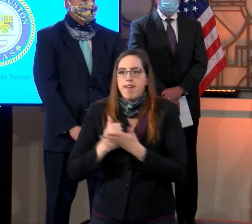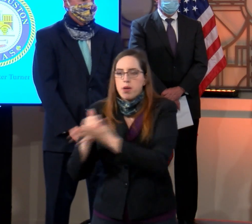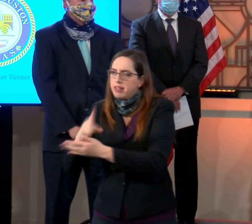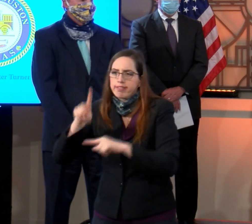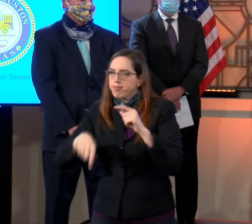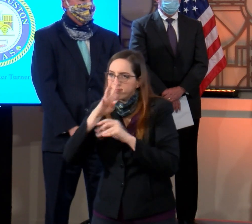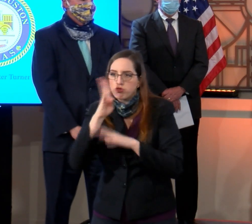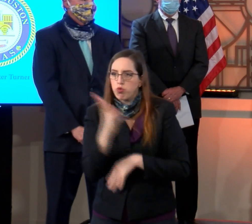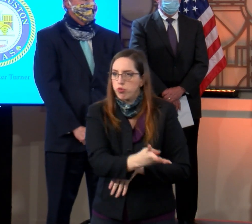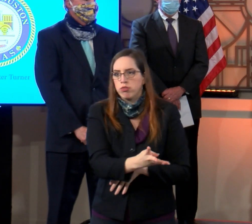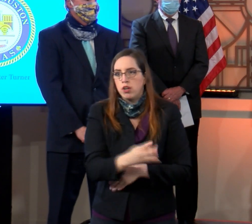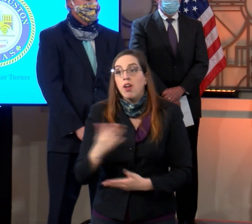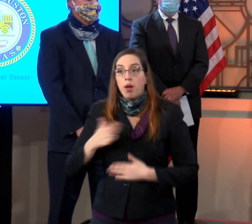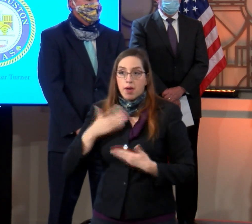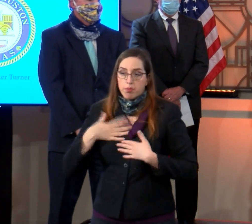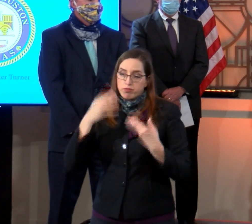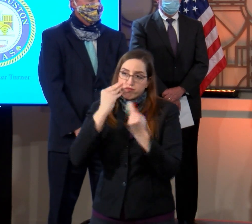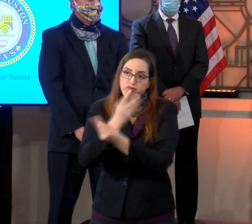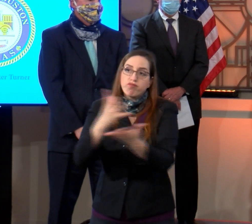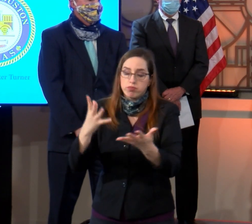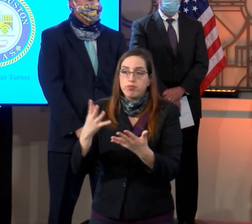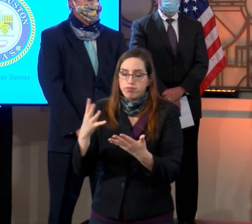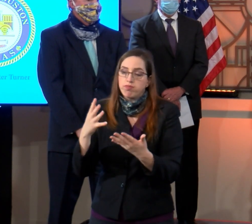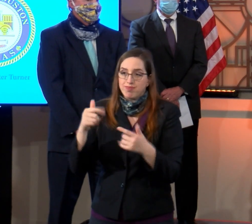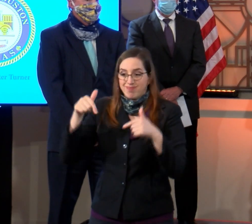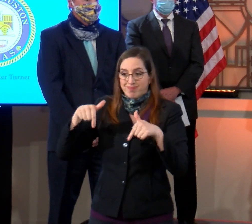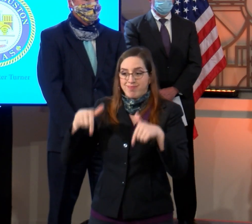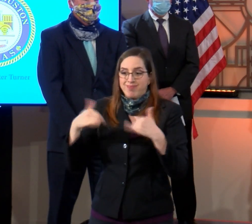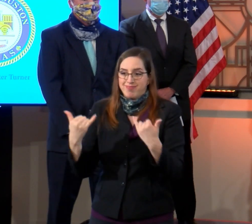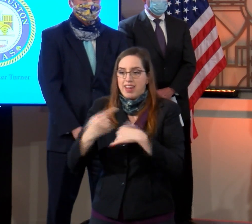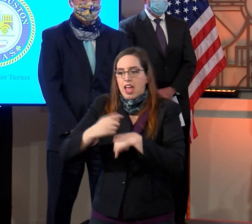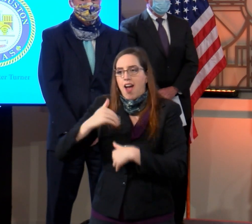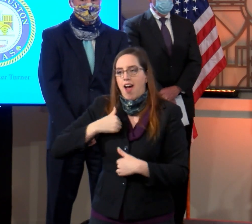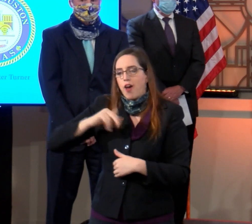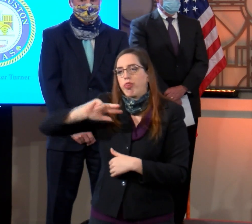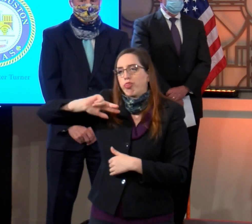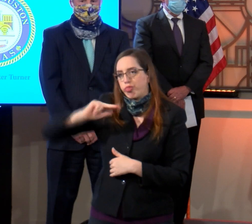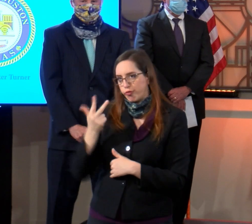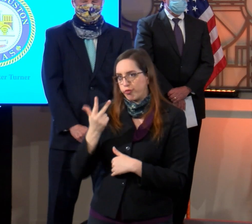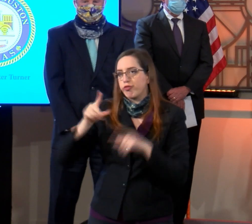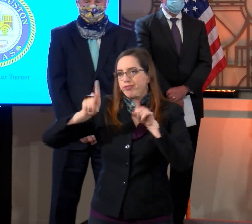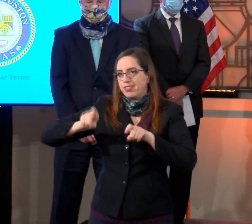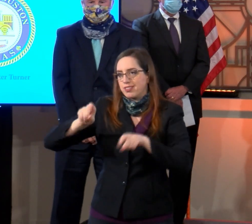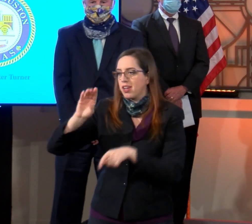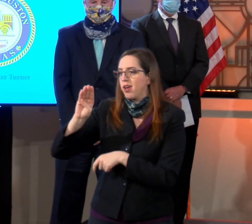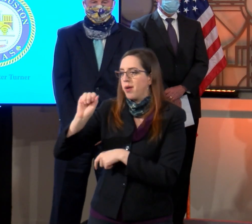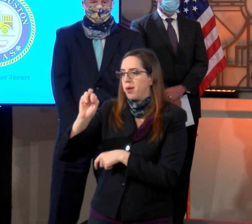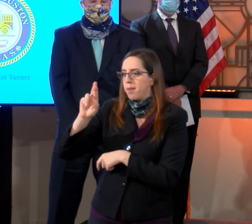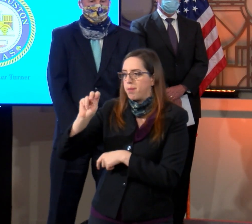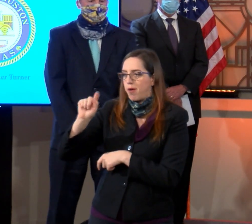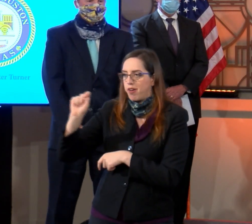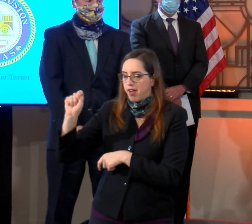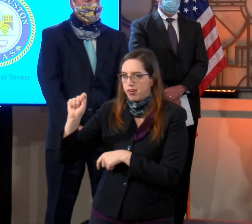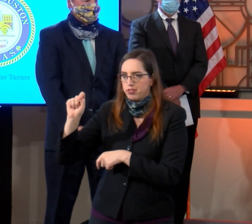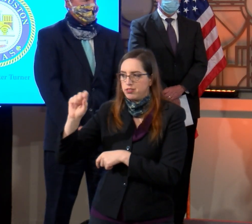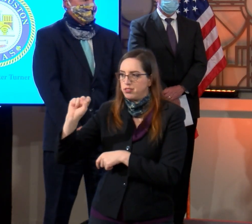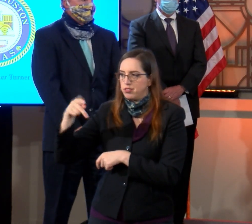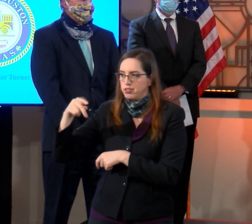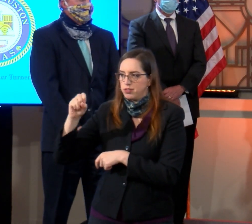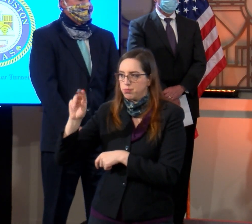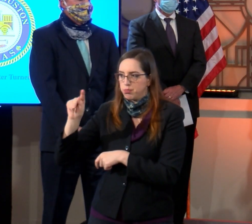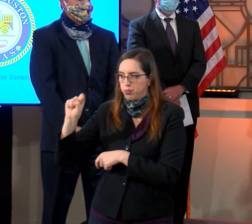was pleased to announce that earlier today in the city of Houston, we opened a new testing site at Barnett Sports Complex in Southeast